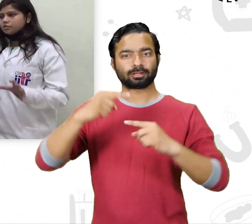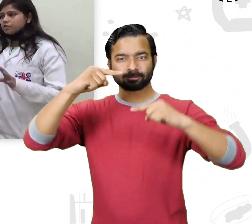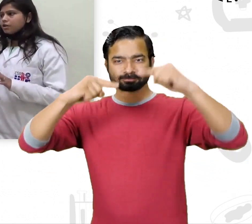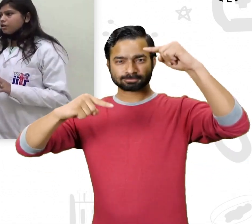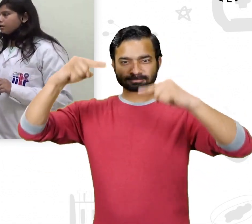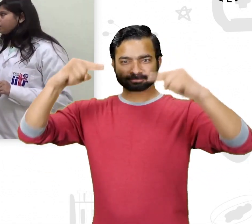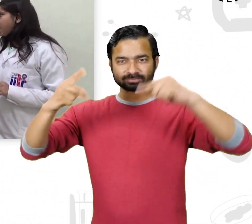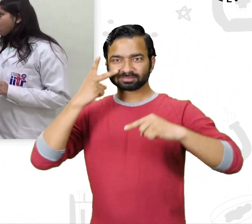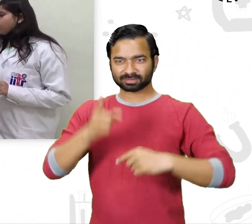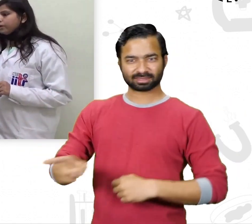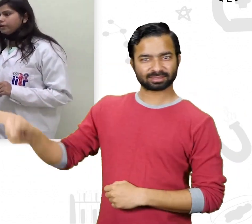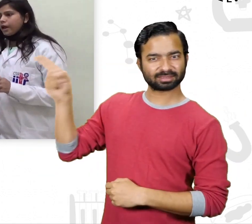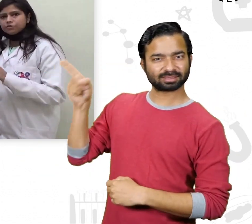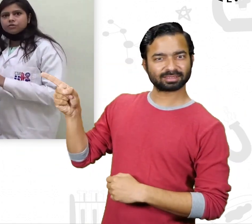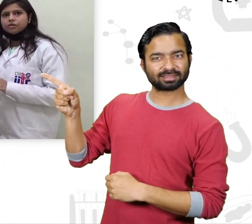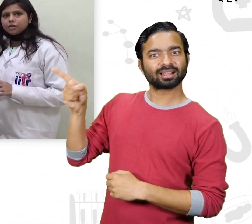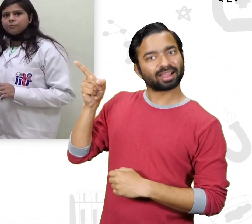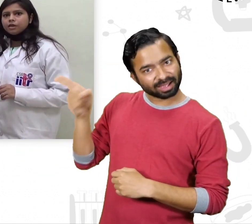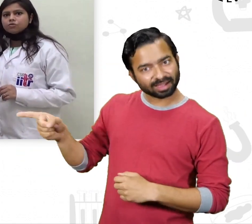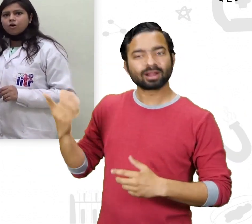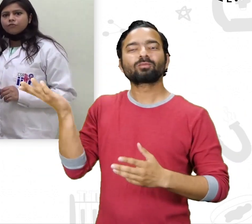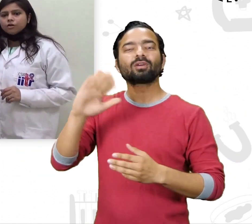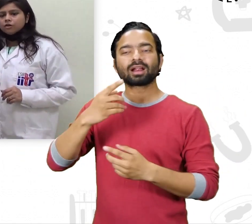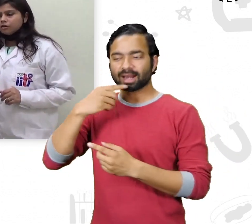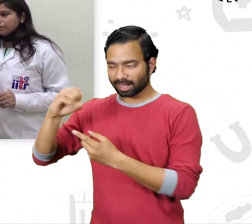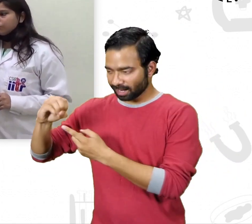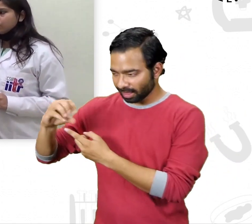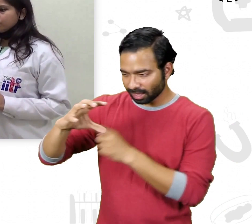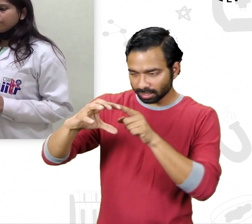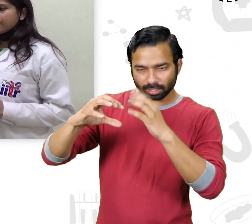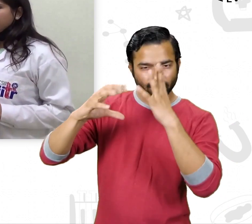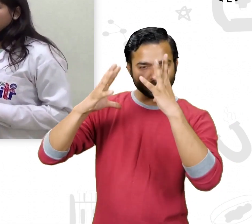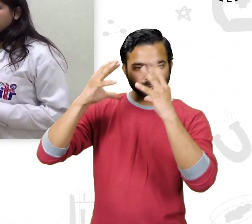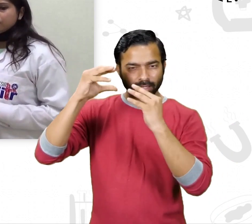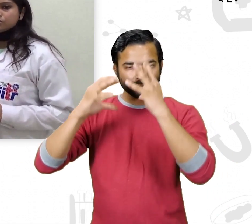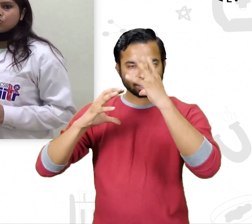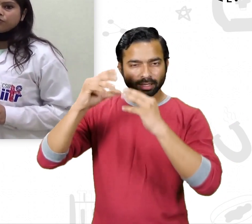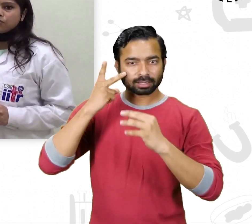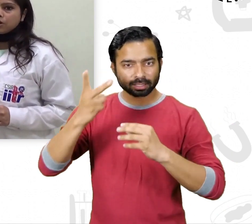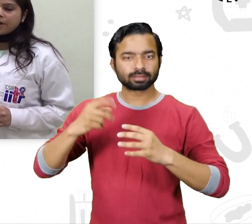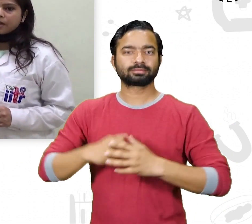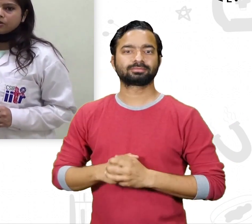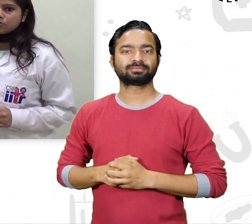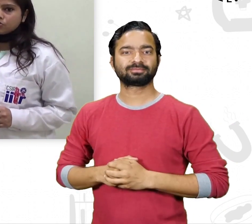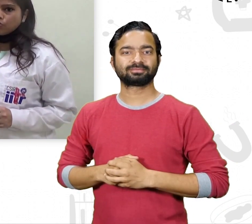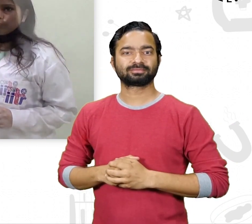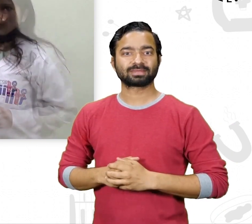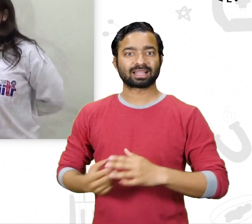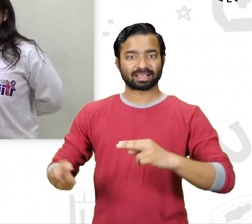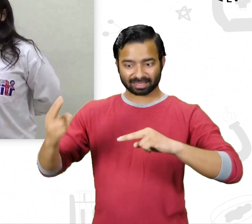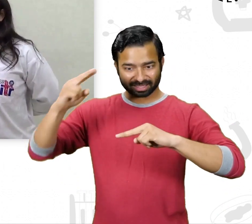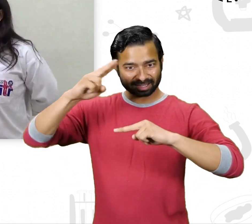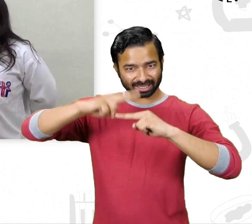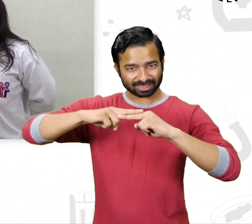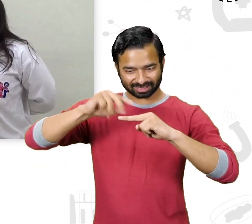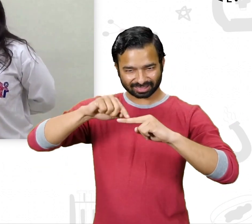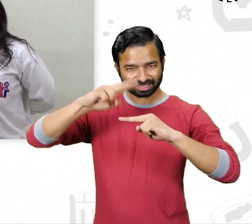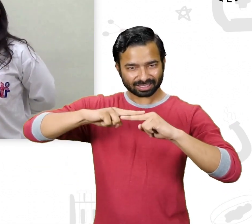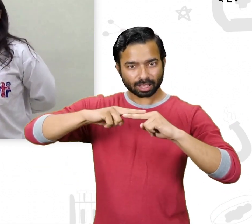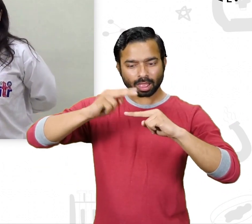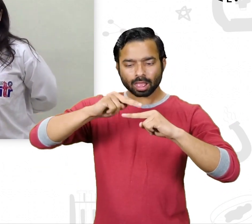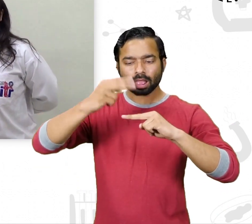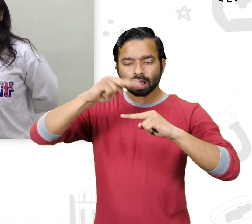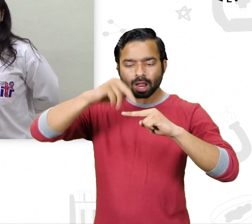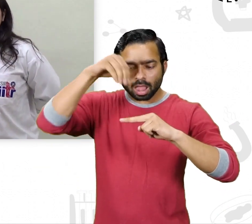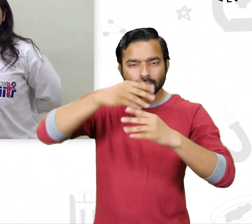This is the how we capture the image of by using this confocal microscope. In this microscope,